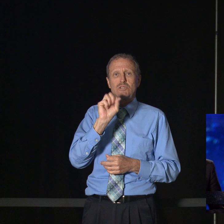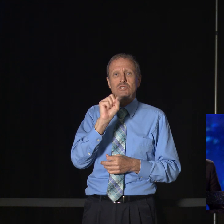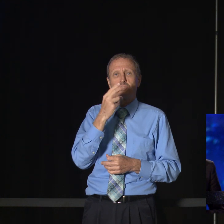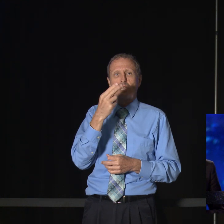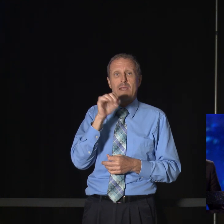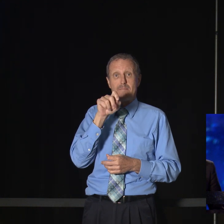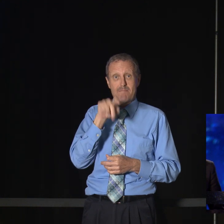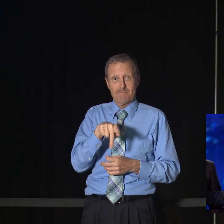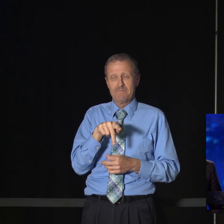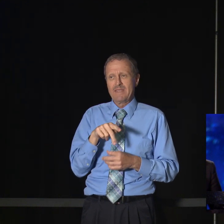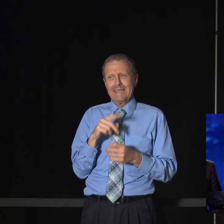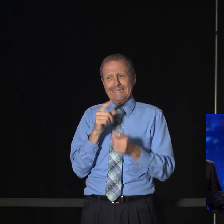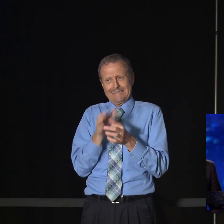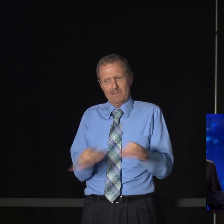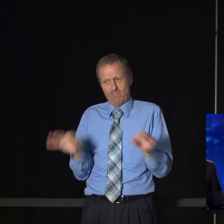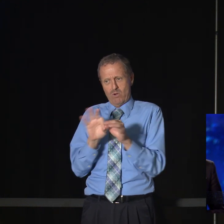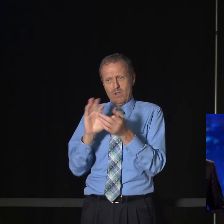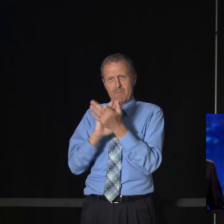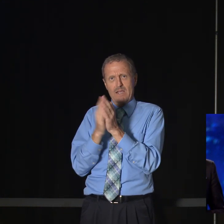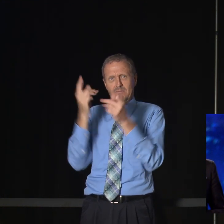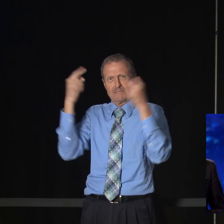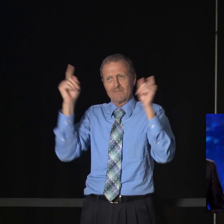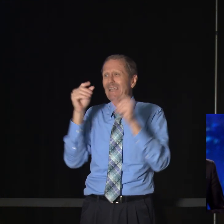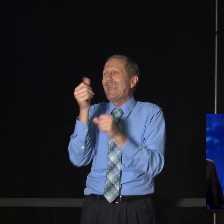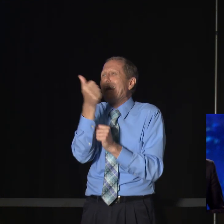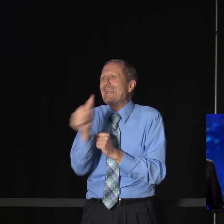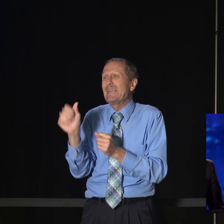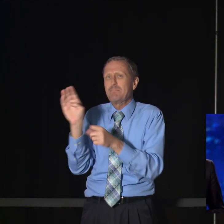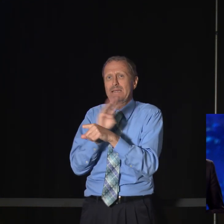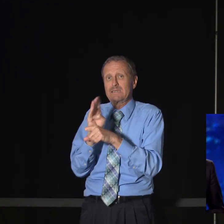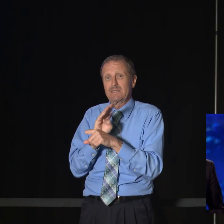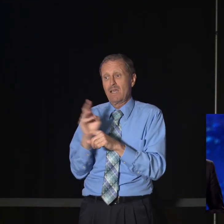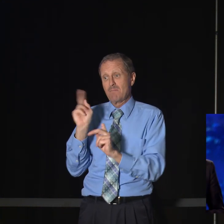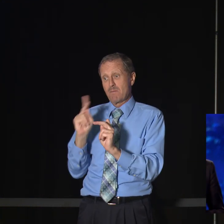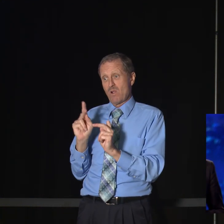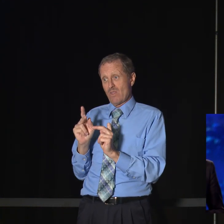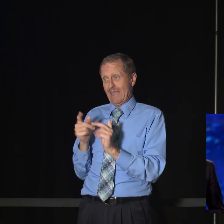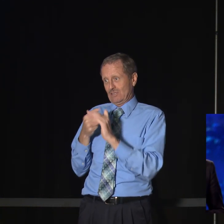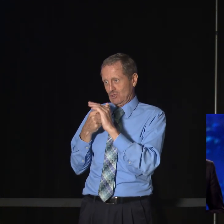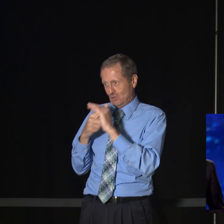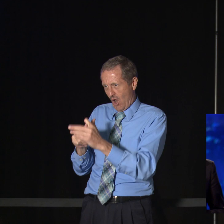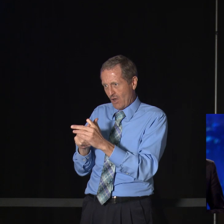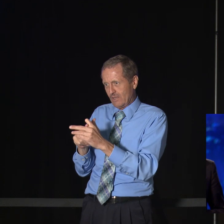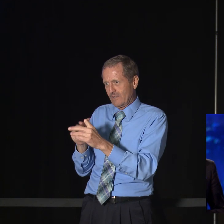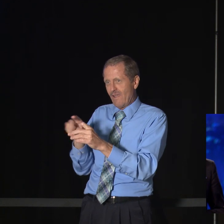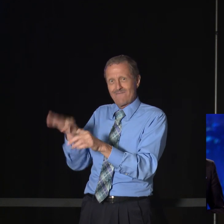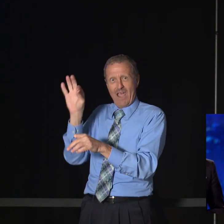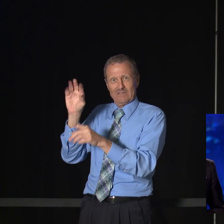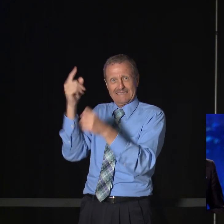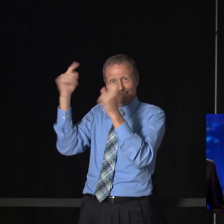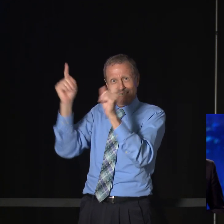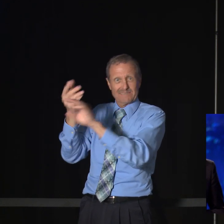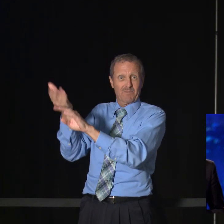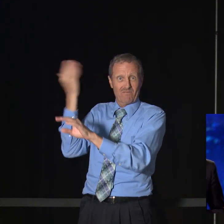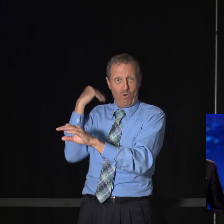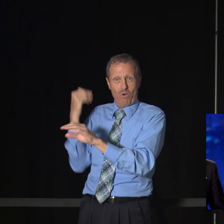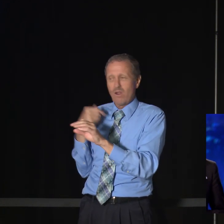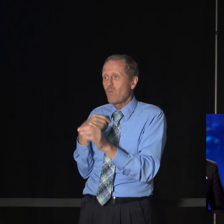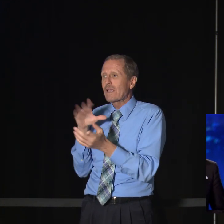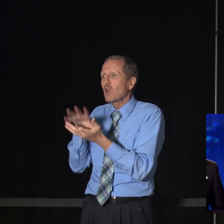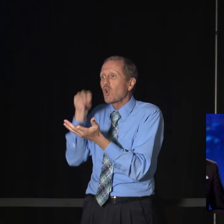is critical to becoming successful in any business. There are people who carve the way and find success before us that we can learn from. And there